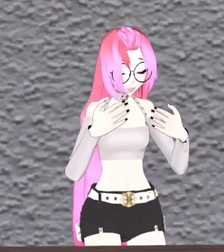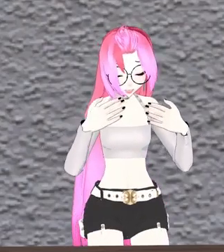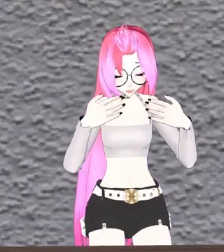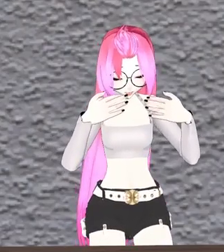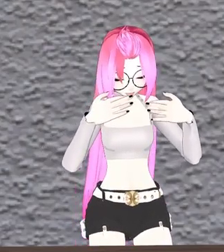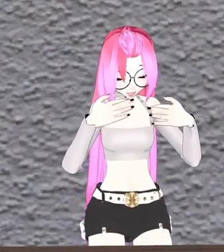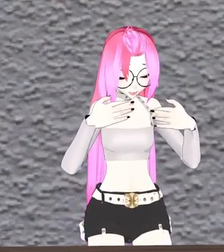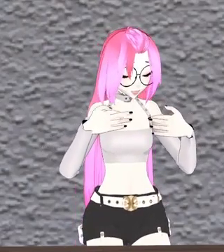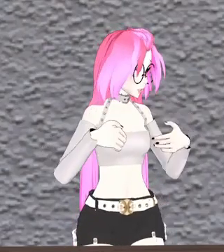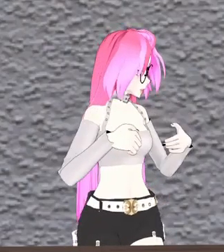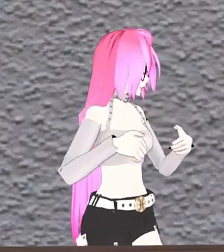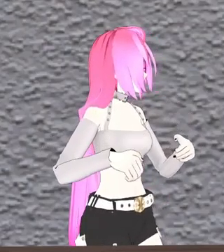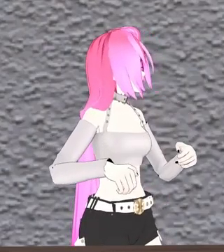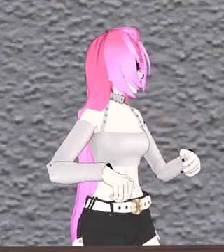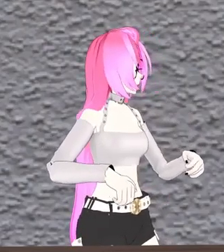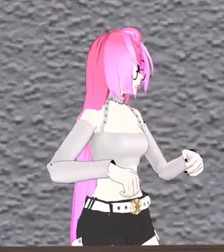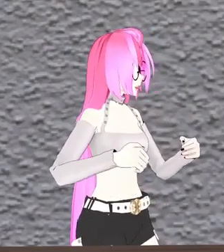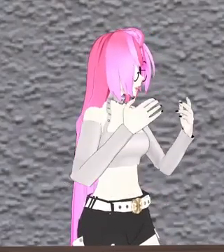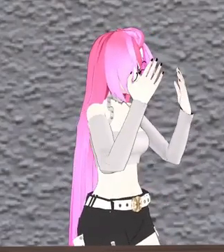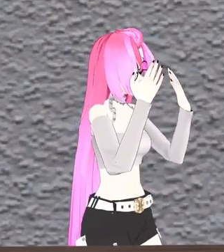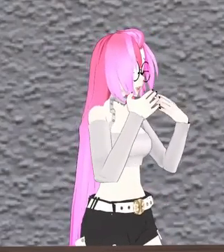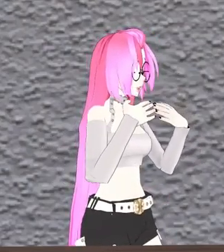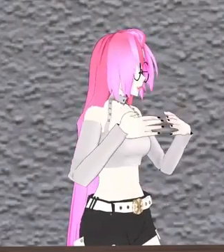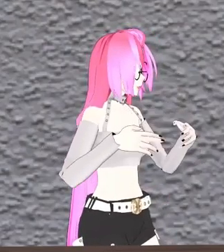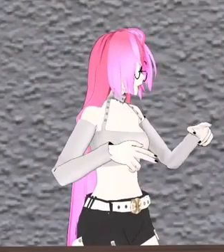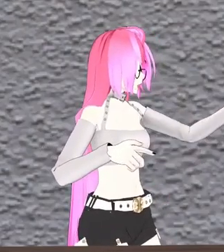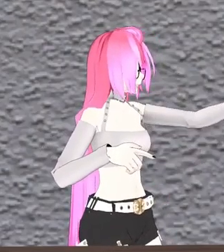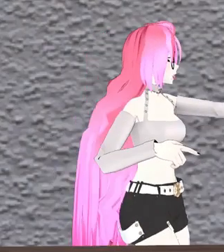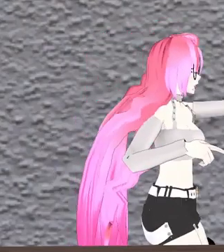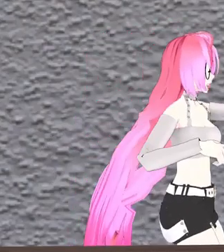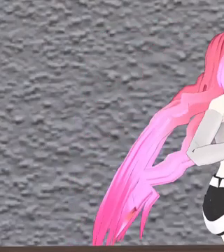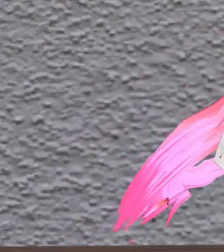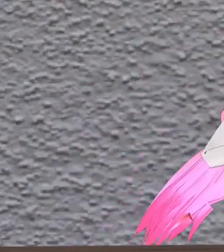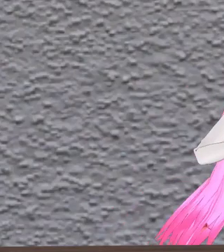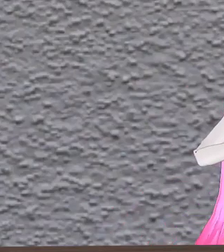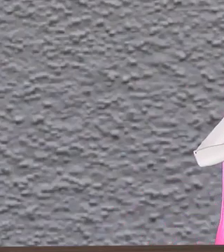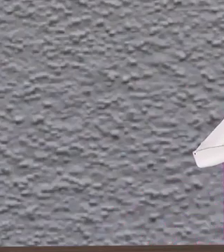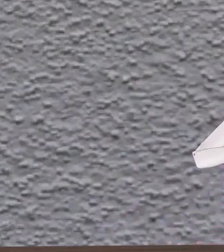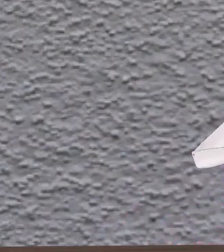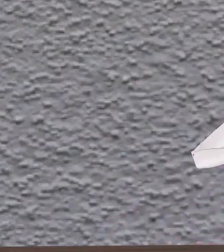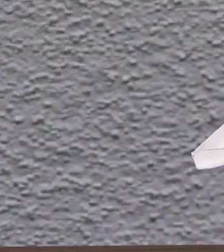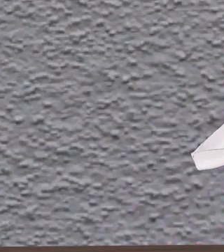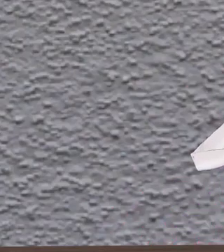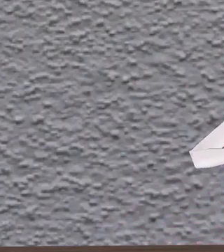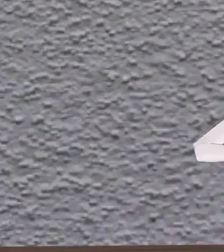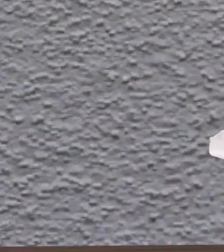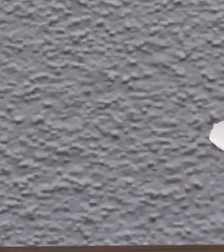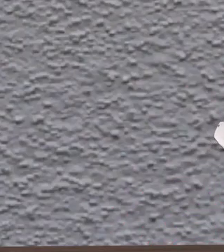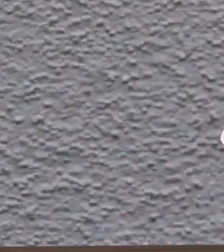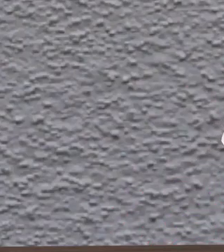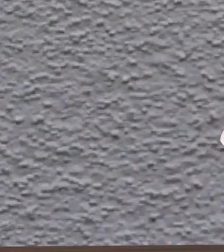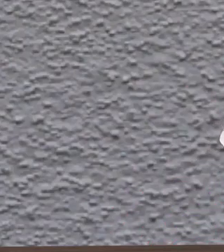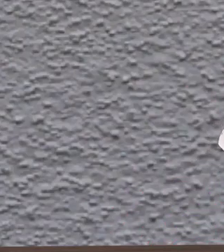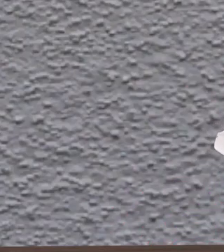see relaxed hands. It's sad. Yeah. Steffi is showing off right here. If she changes from a thumbs